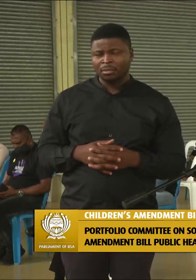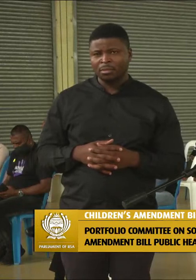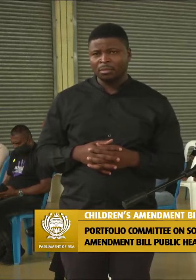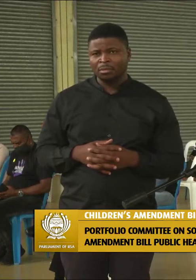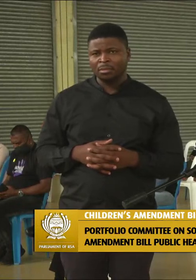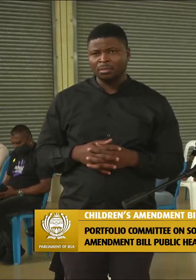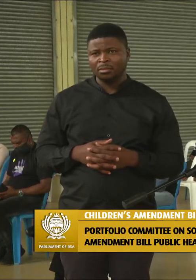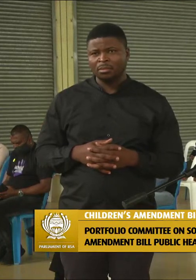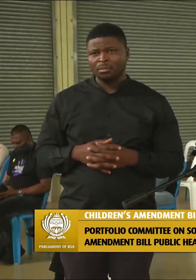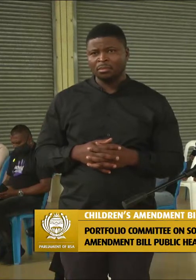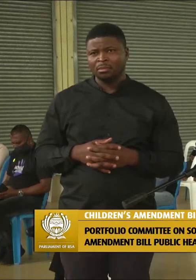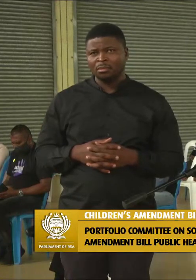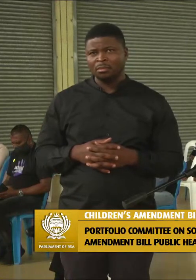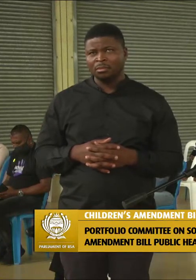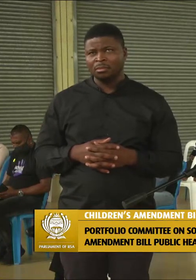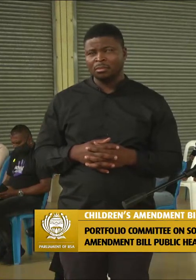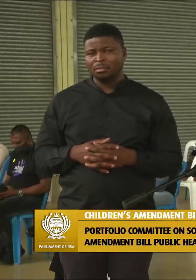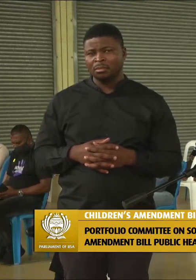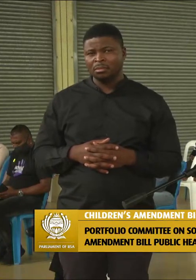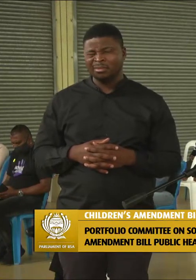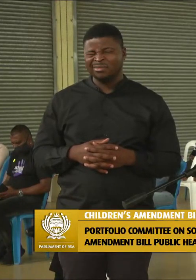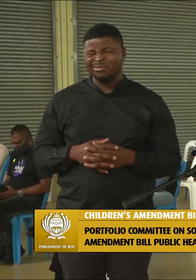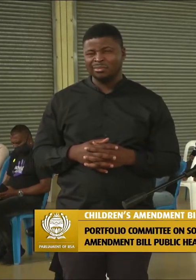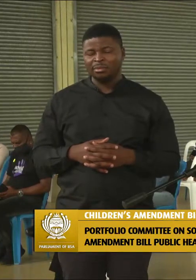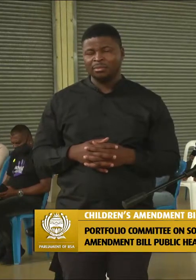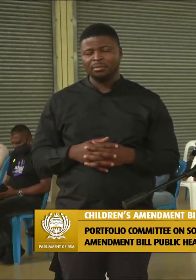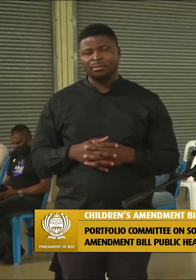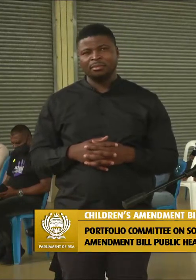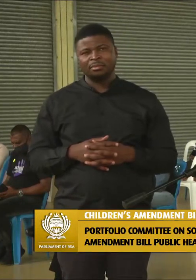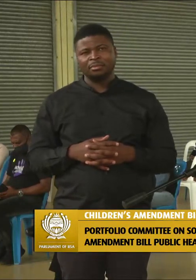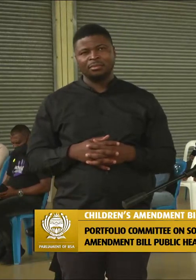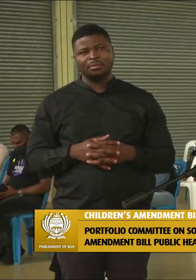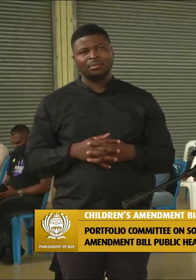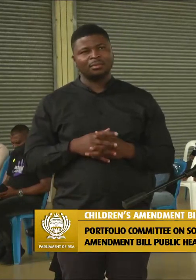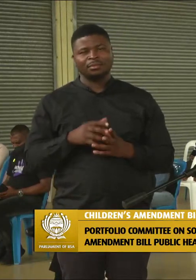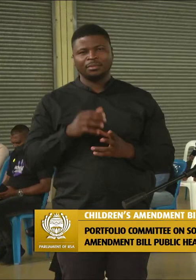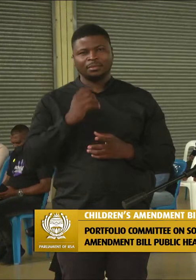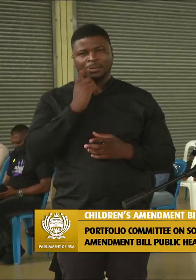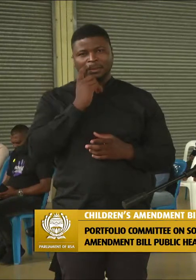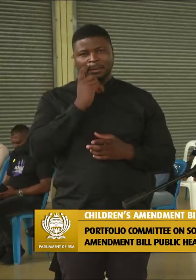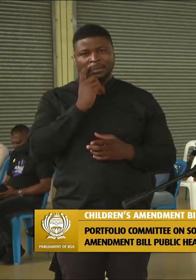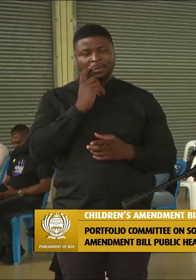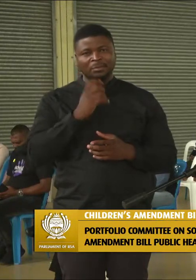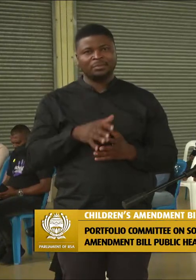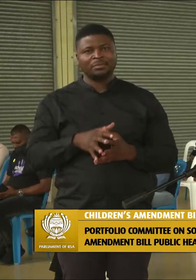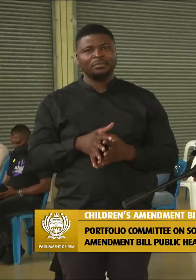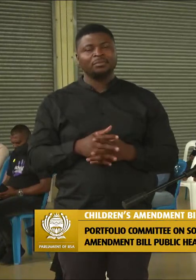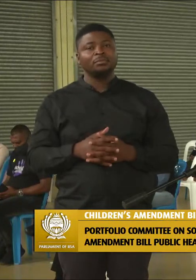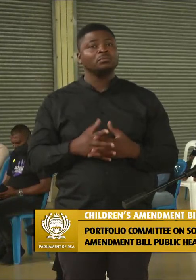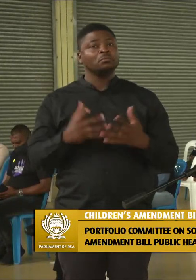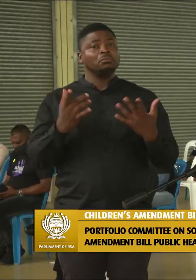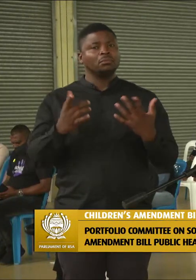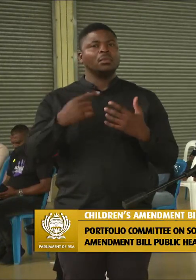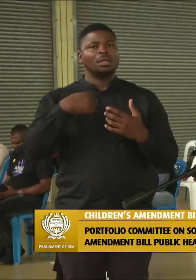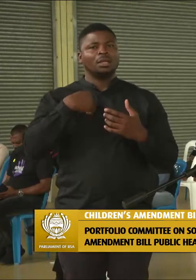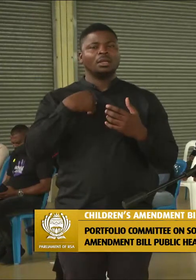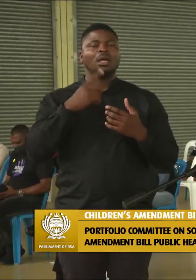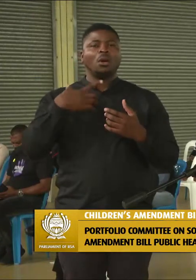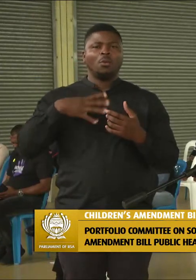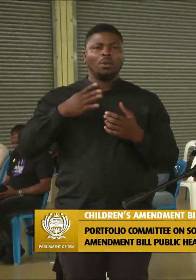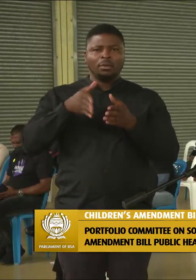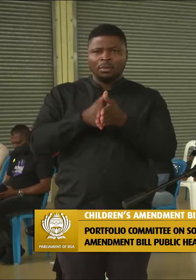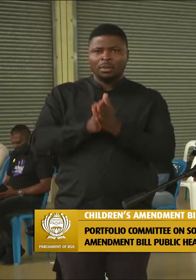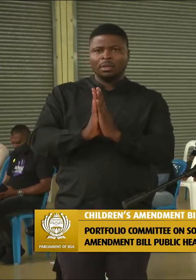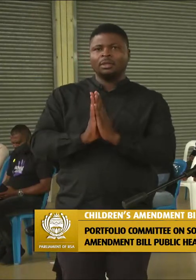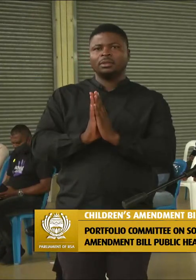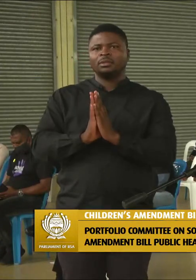nje umqondo womntwana abazoba nobuchule abazohlola umqondo womntwana. What I want to ask, if we could have